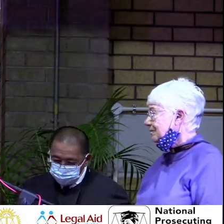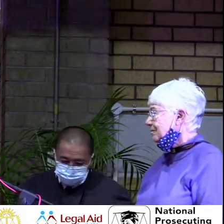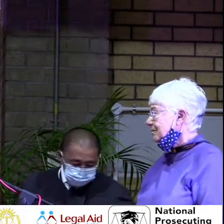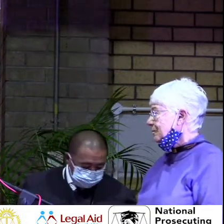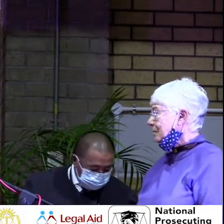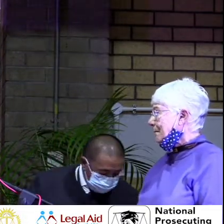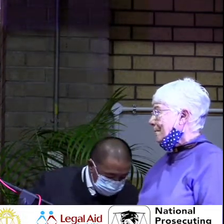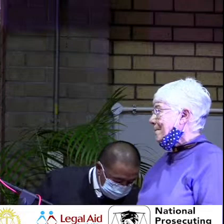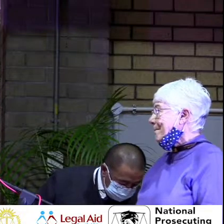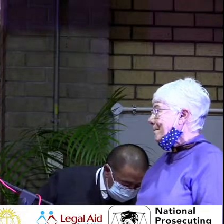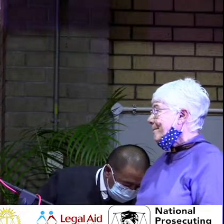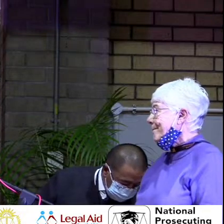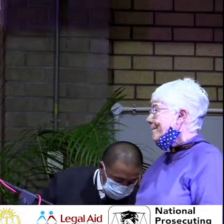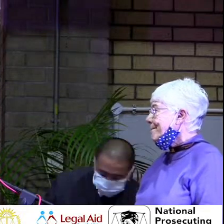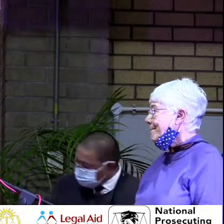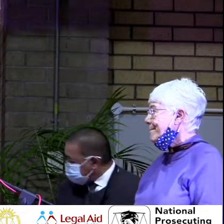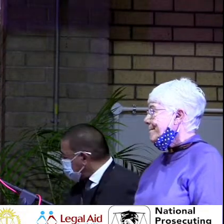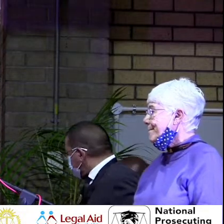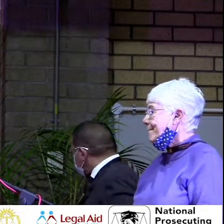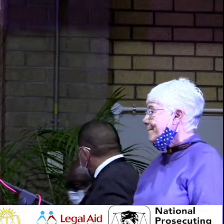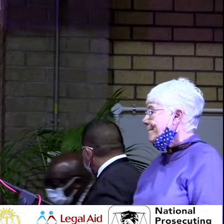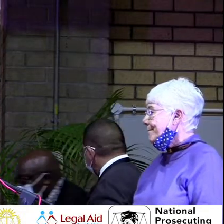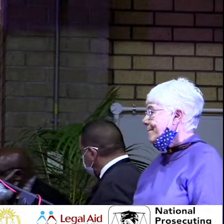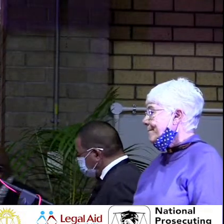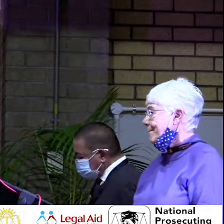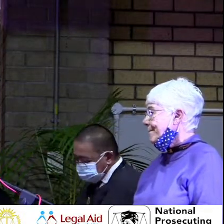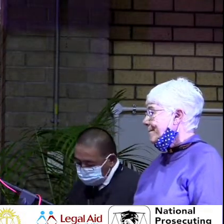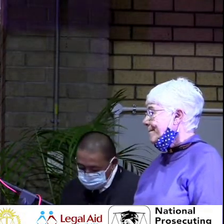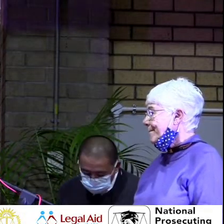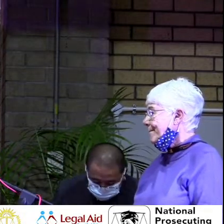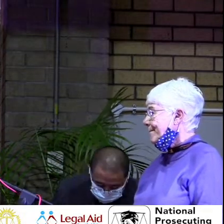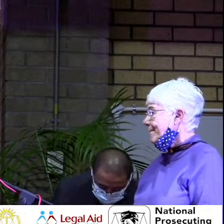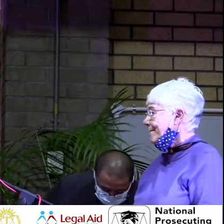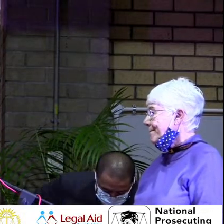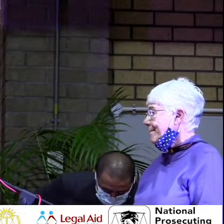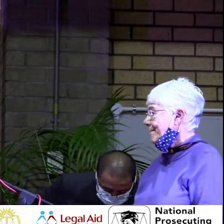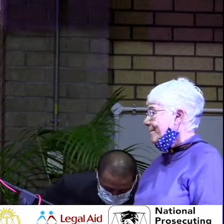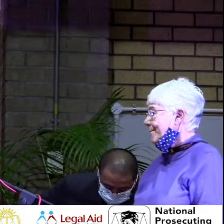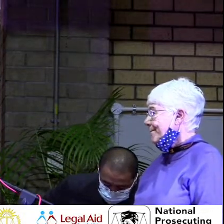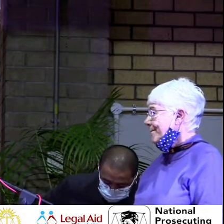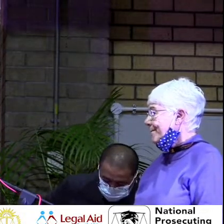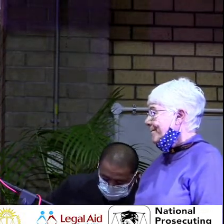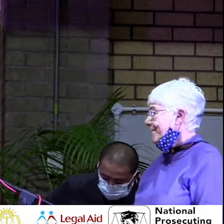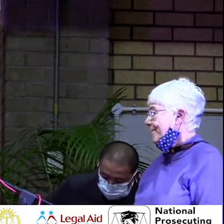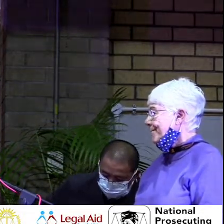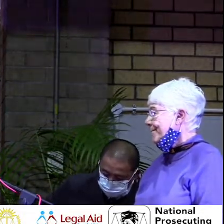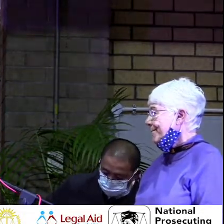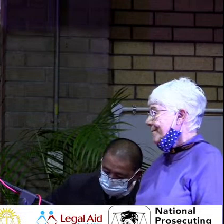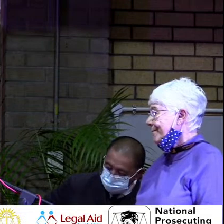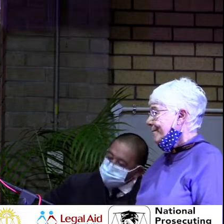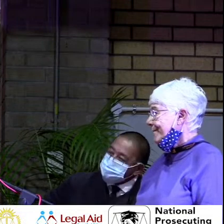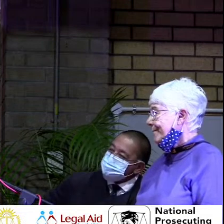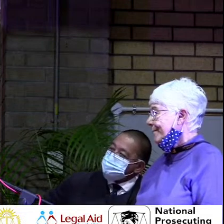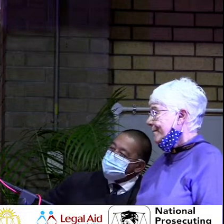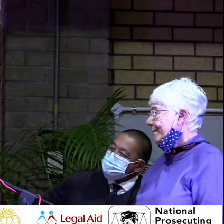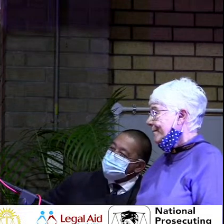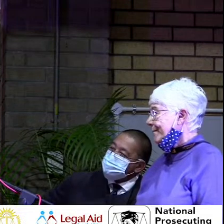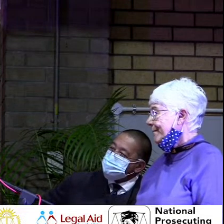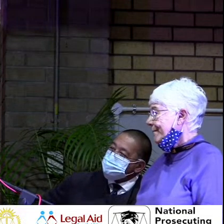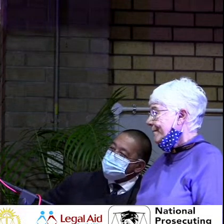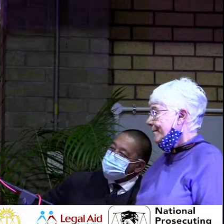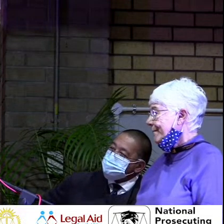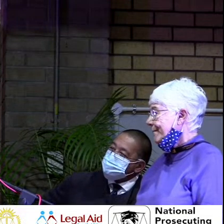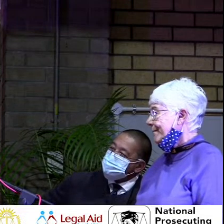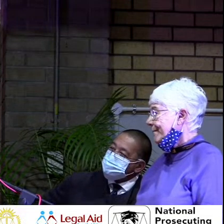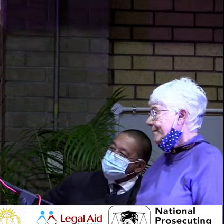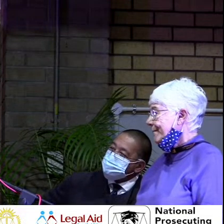ngaba nisibize nize kuthi nisivakashele malunga nengcelo nokucinezeleka kwethu